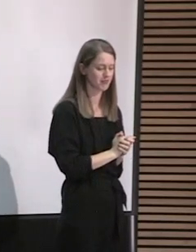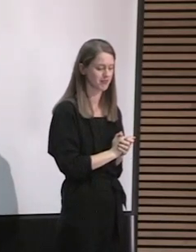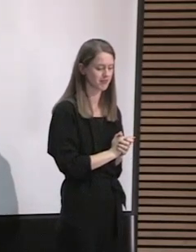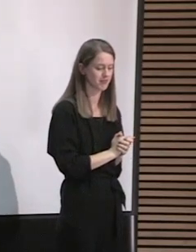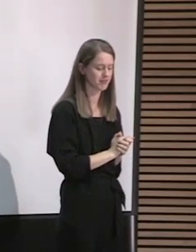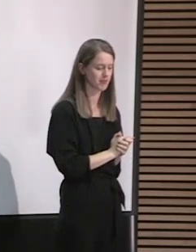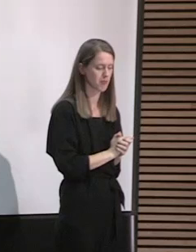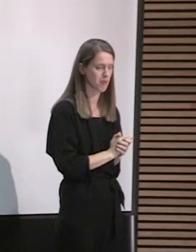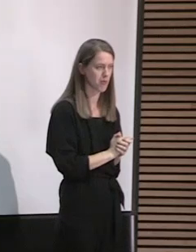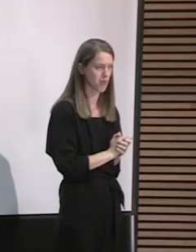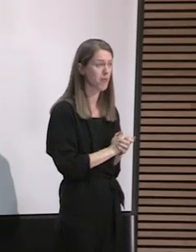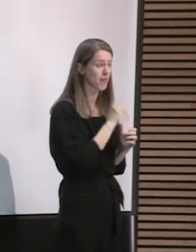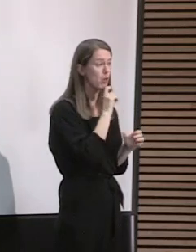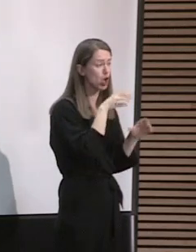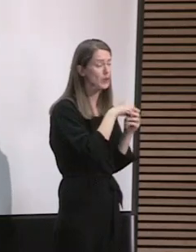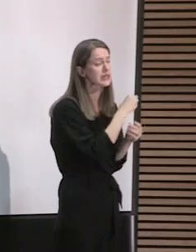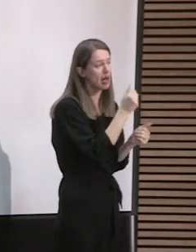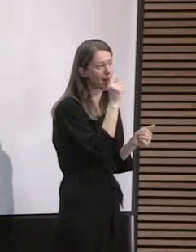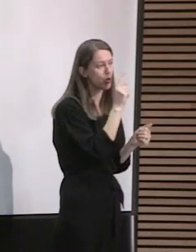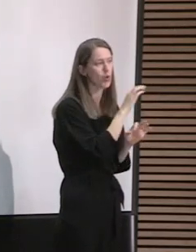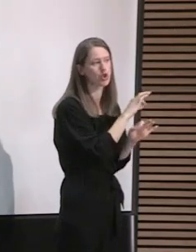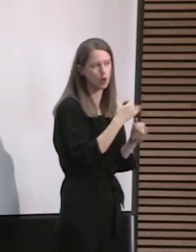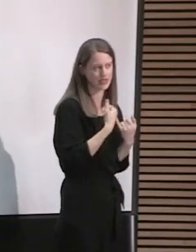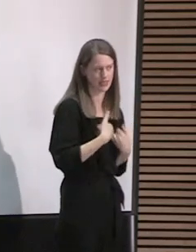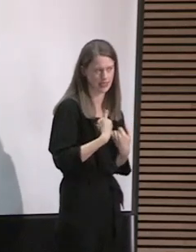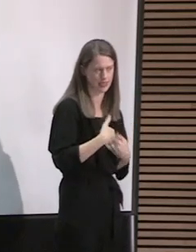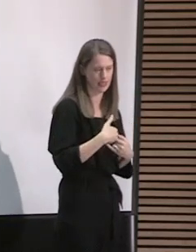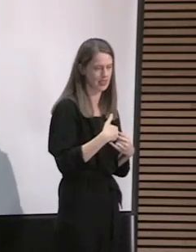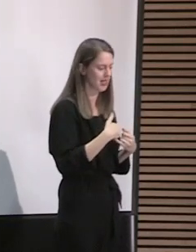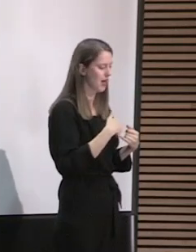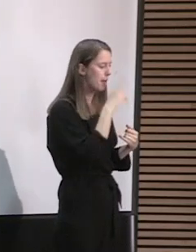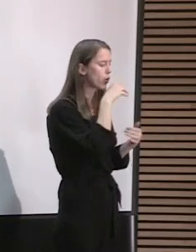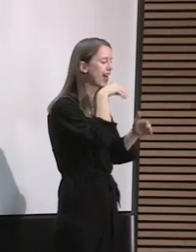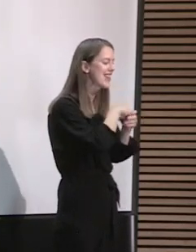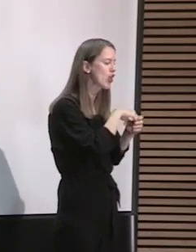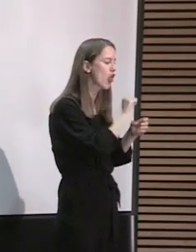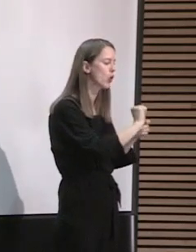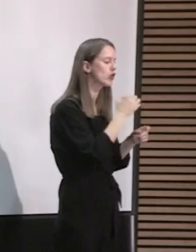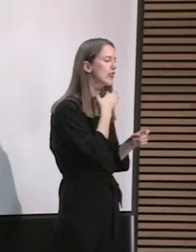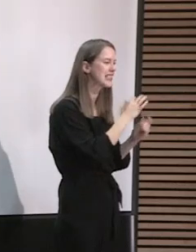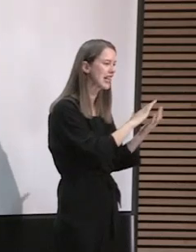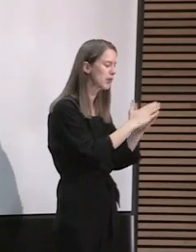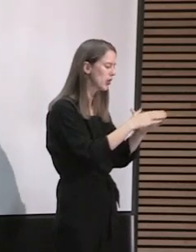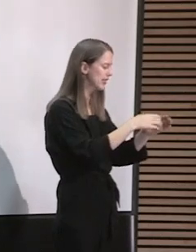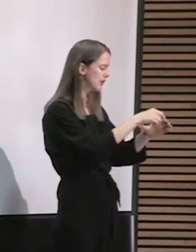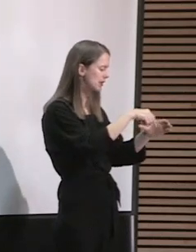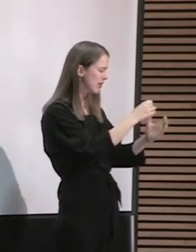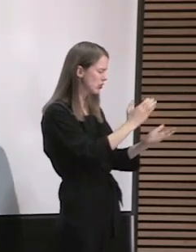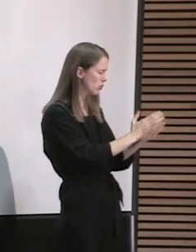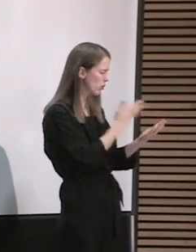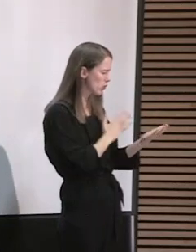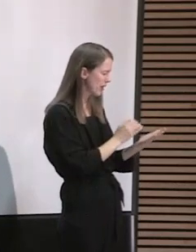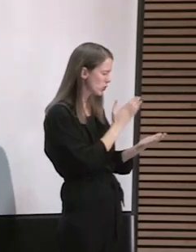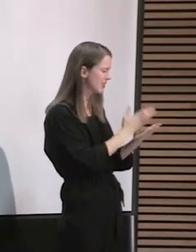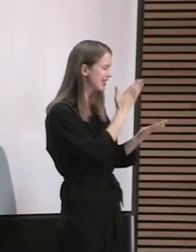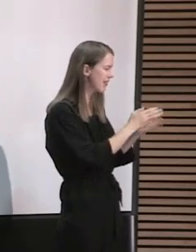I set out in my notes, that will include some asymptomatic testing as well in those communities where we're really just trying to make sure that we have absolutely run